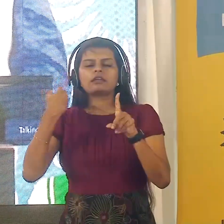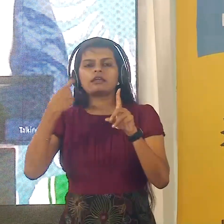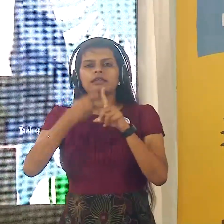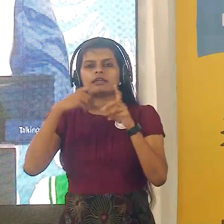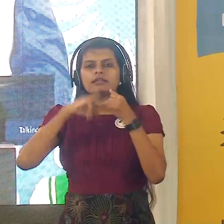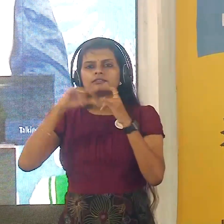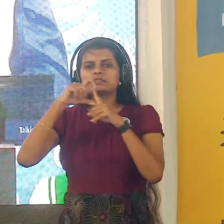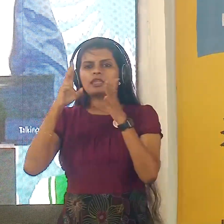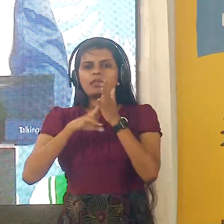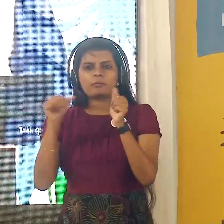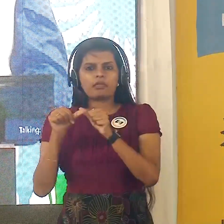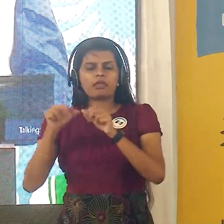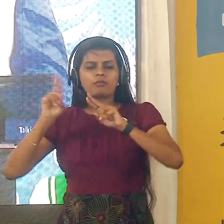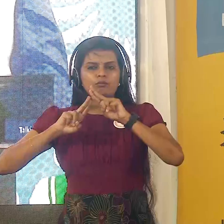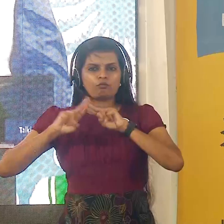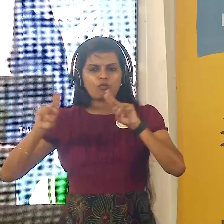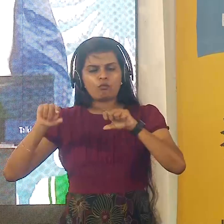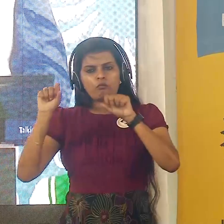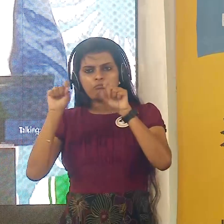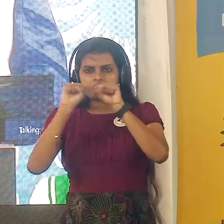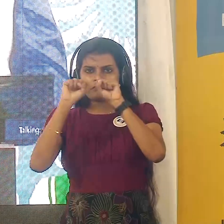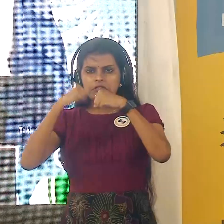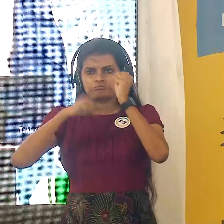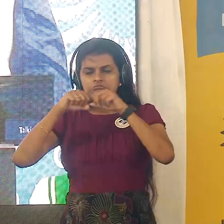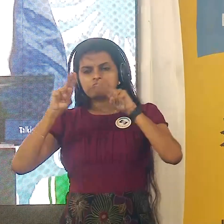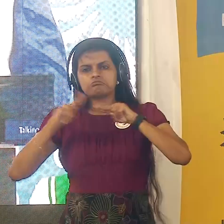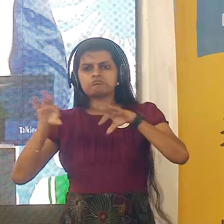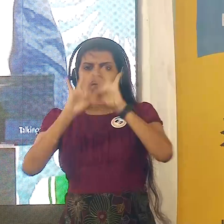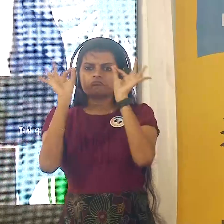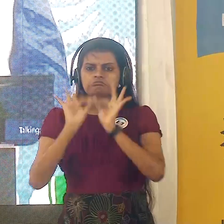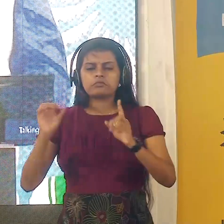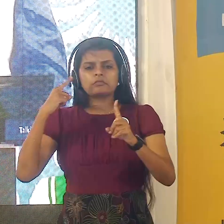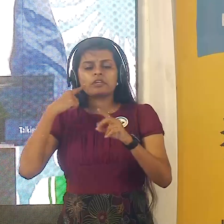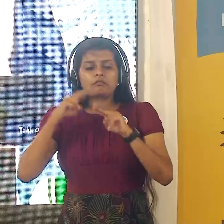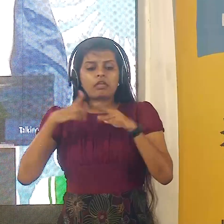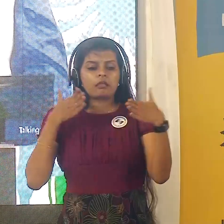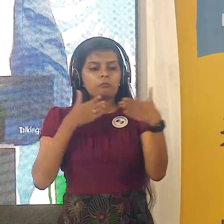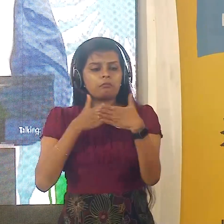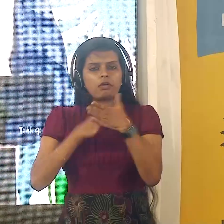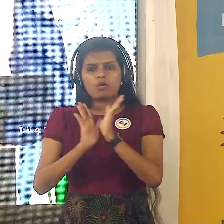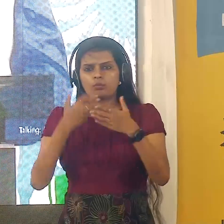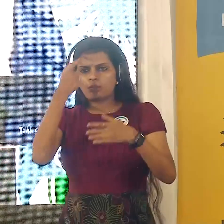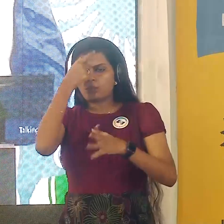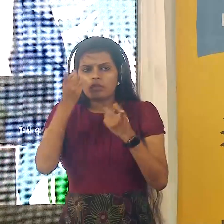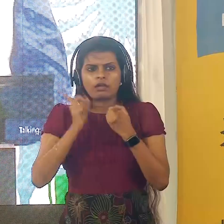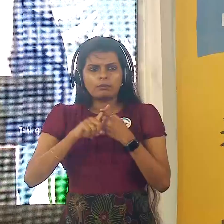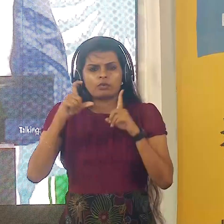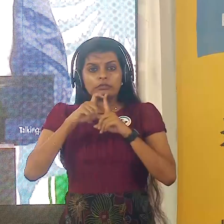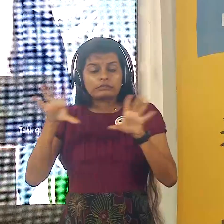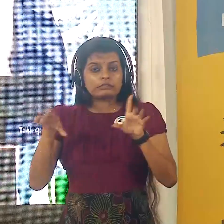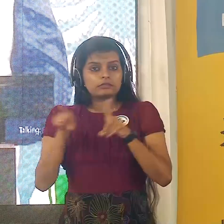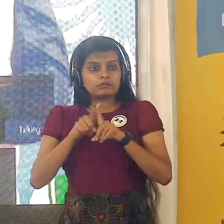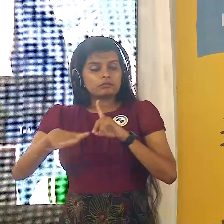Management Authority is very well equipped and it can handle any kind of challenges arising out of disaster,